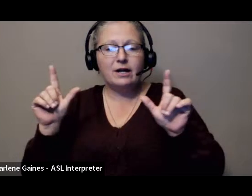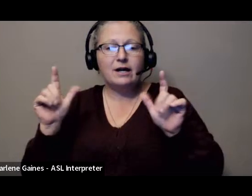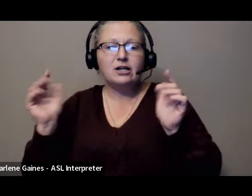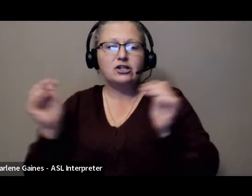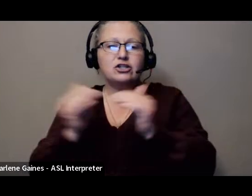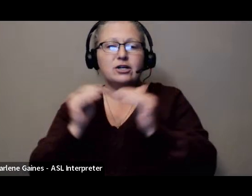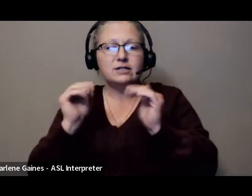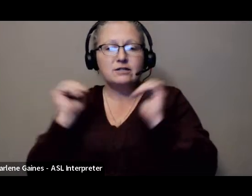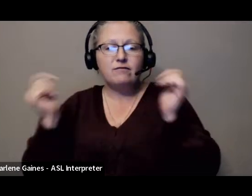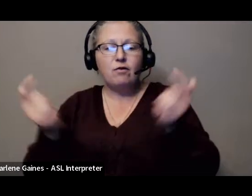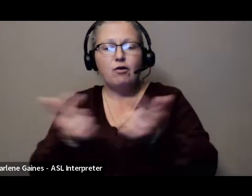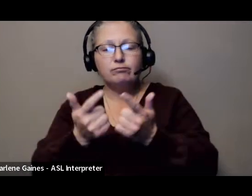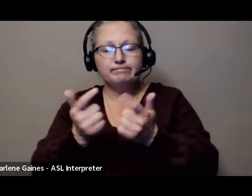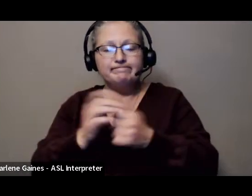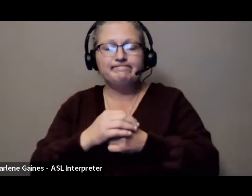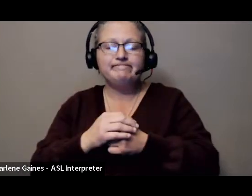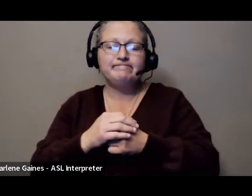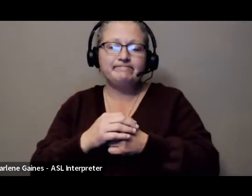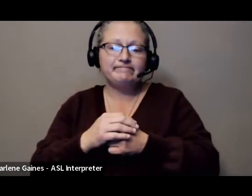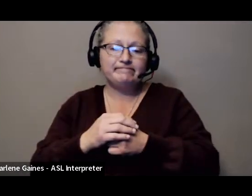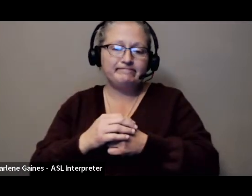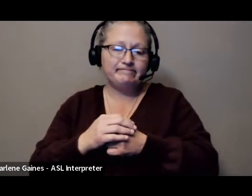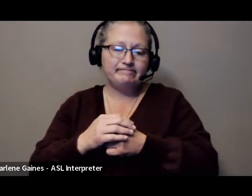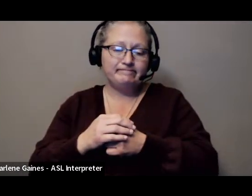justice for all.